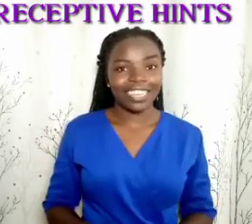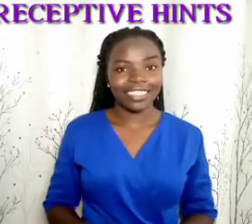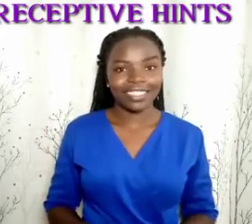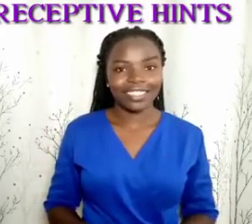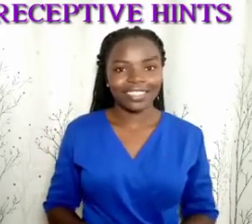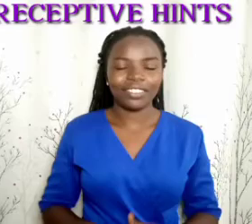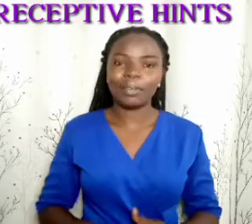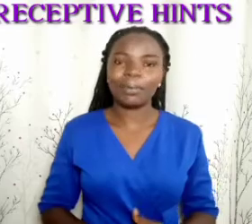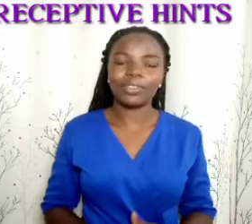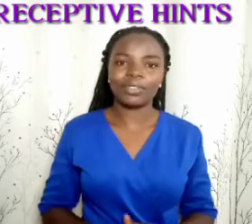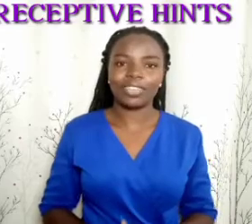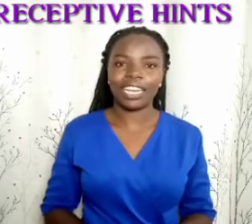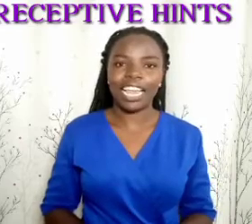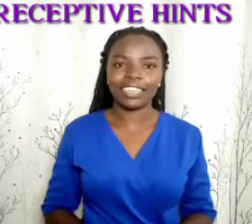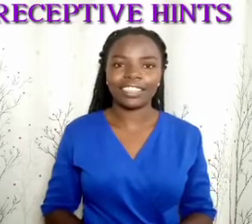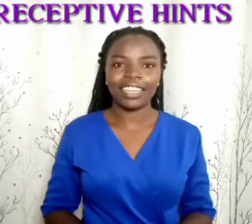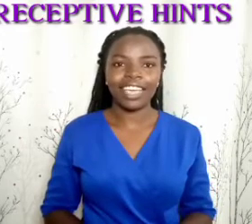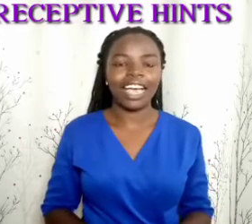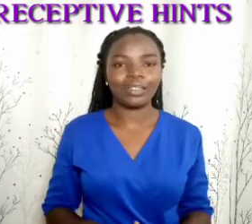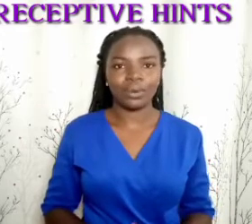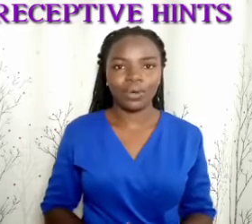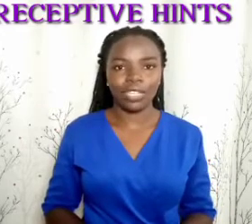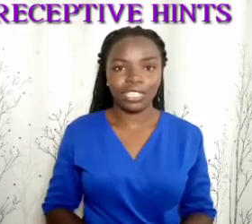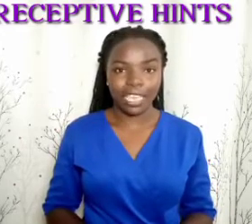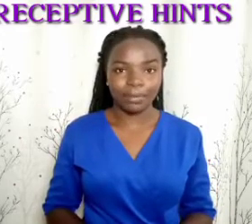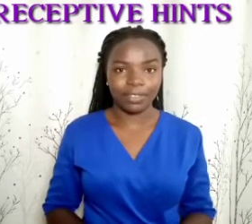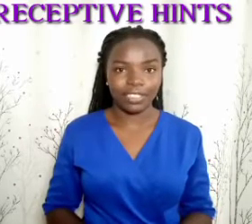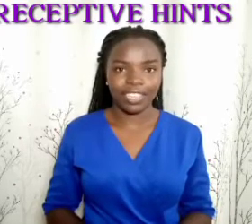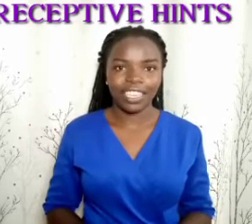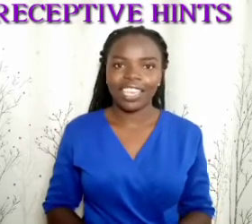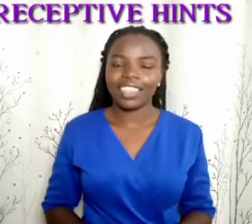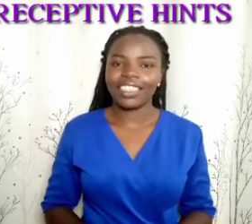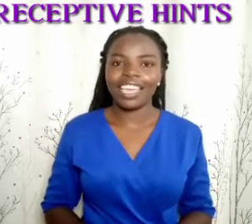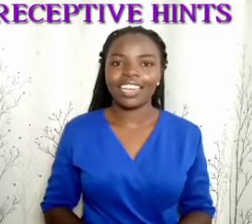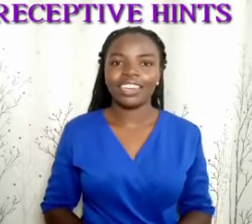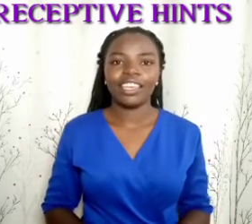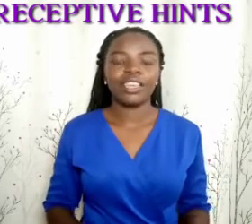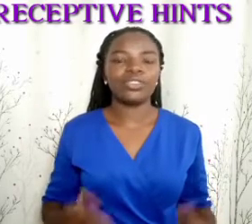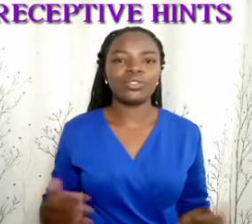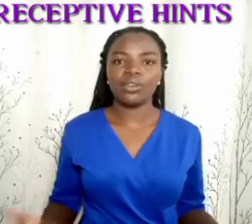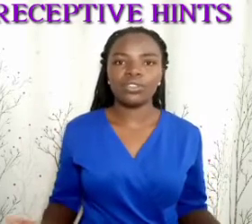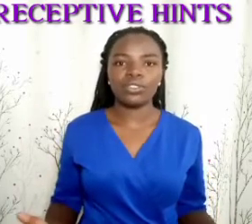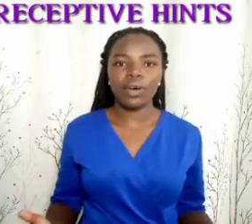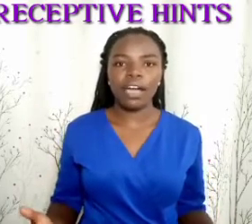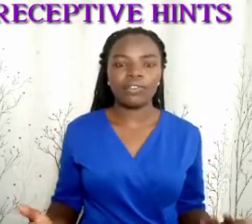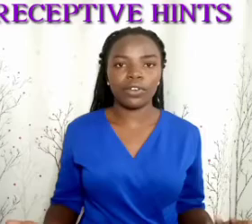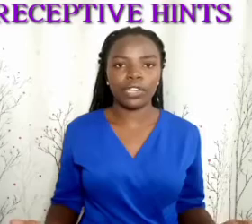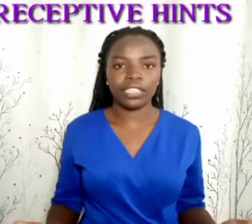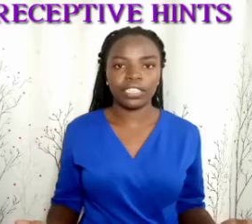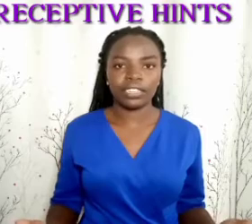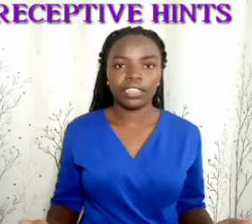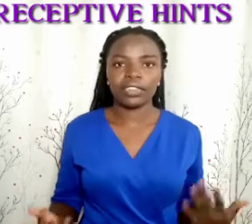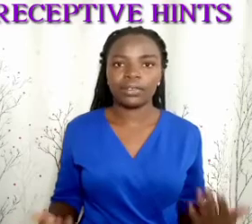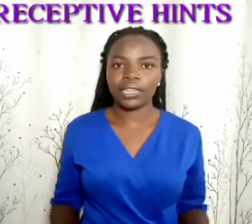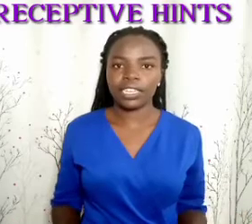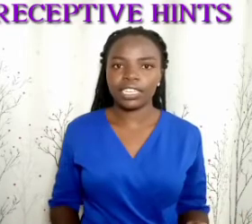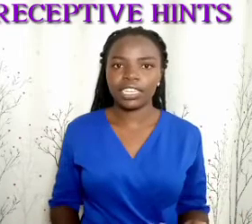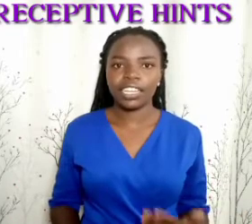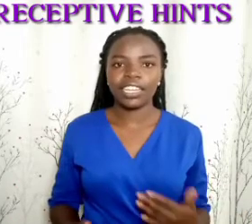relax. You're supposed to relax at all times. Then you should also avoid reading